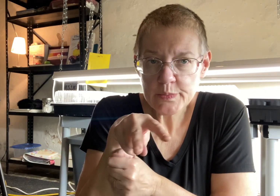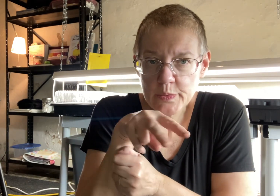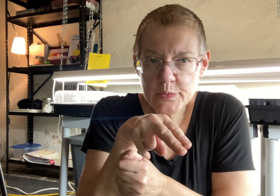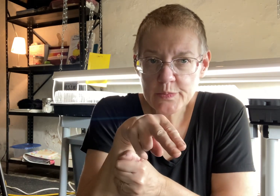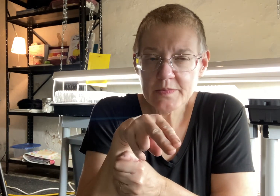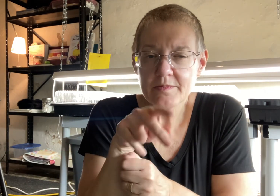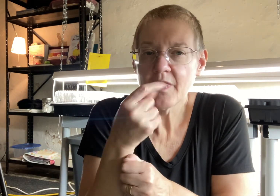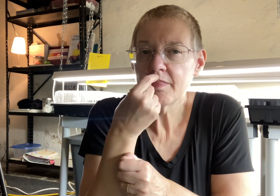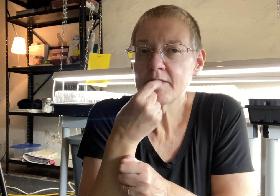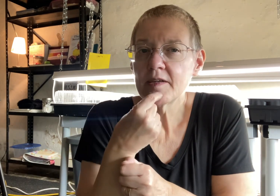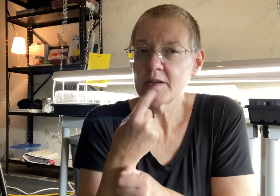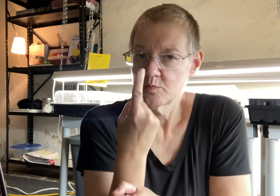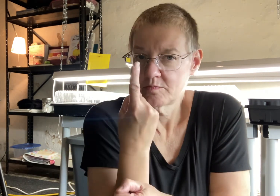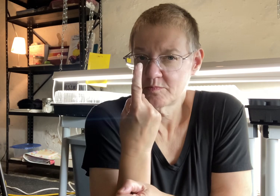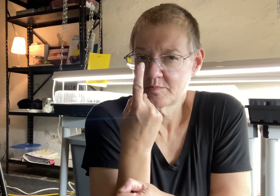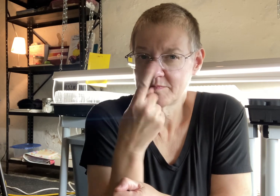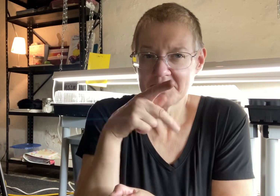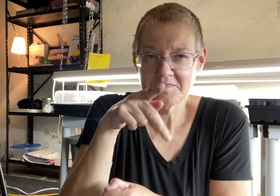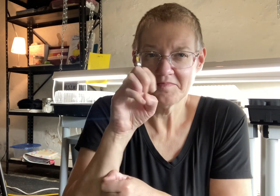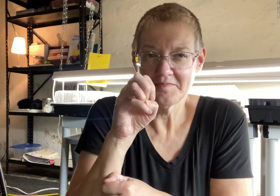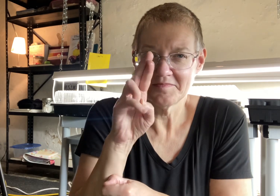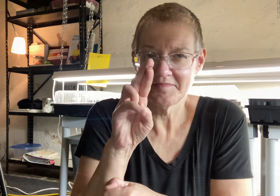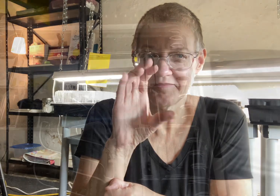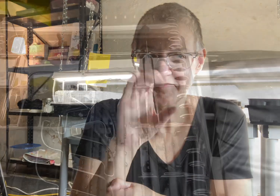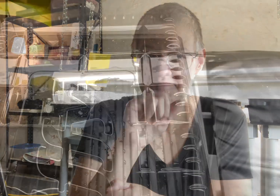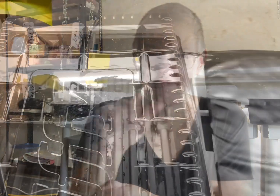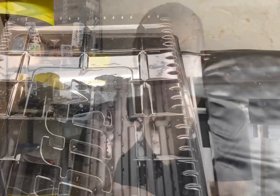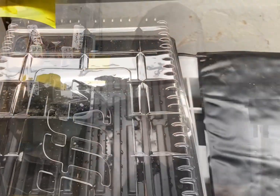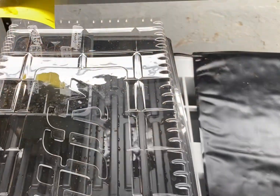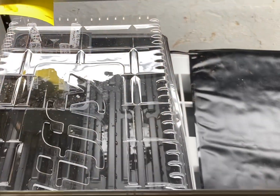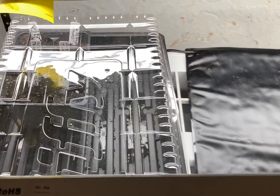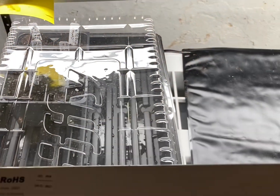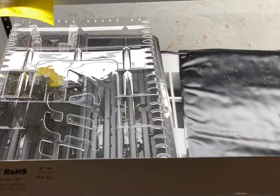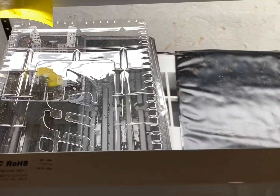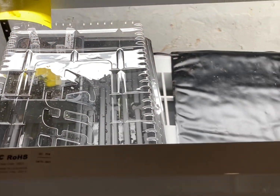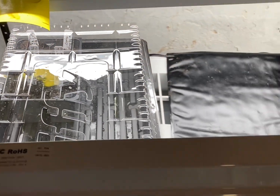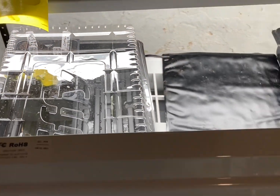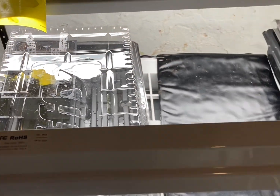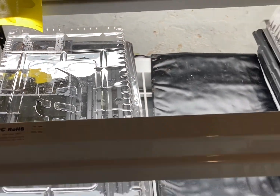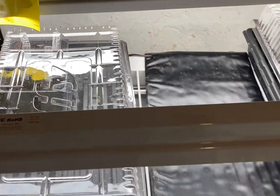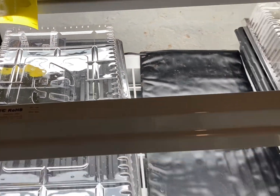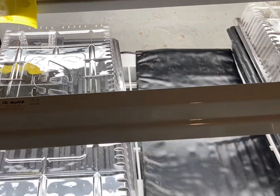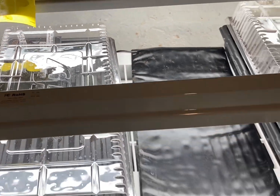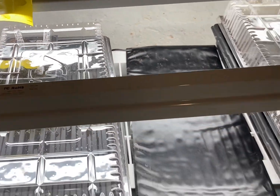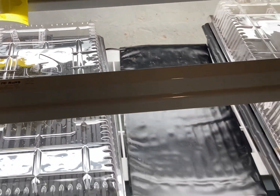each cell, you're going to want to thin it down to one plant per pot.